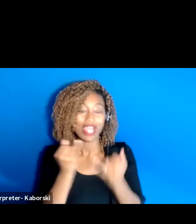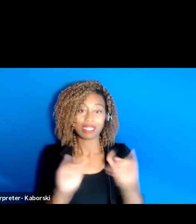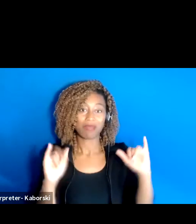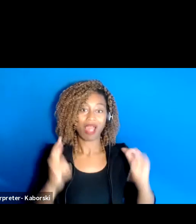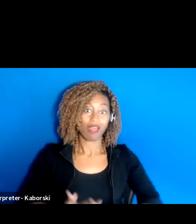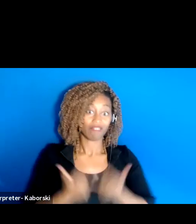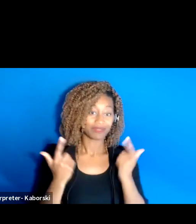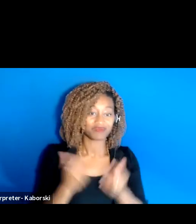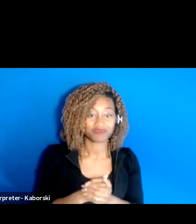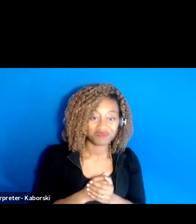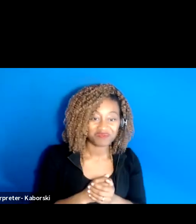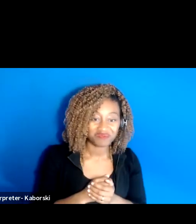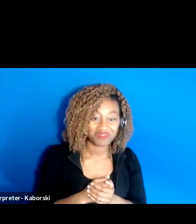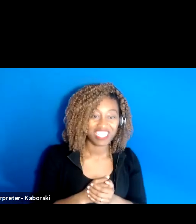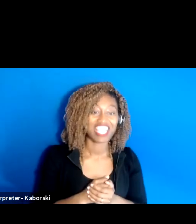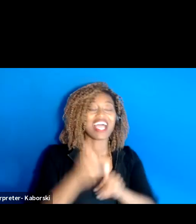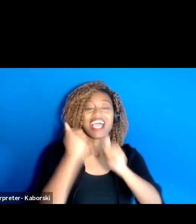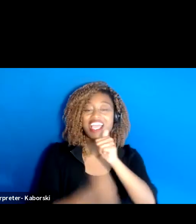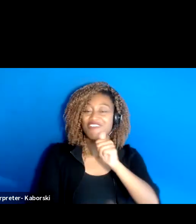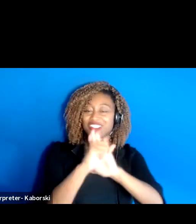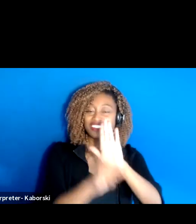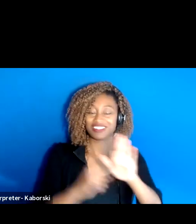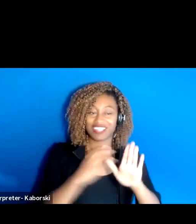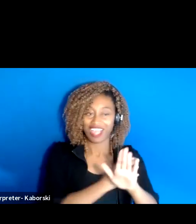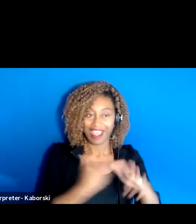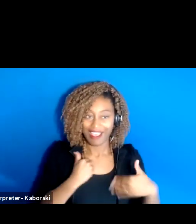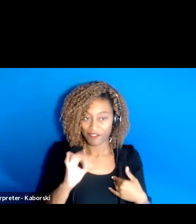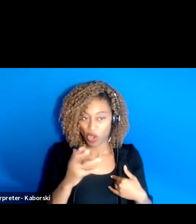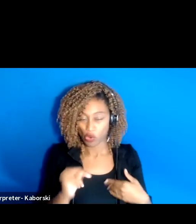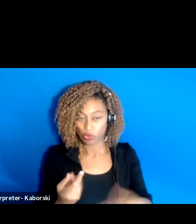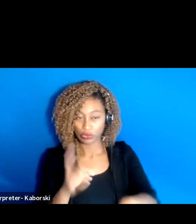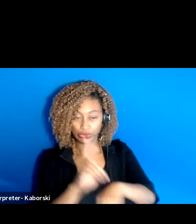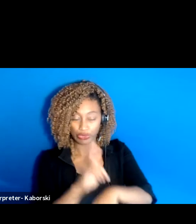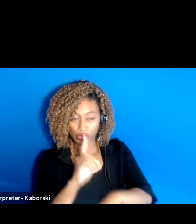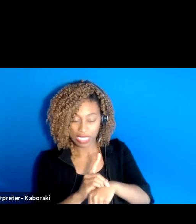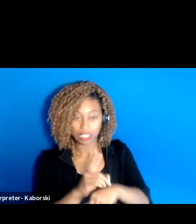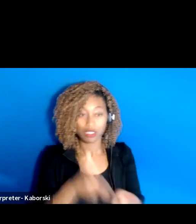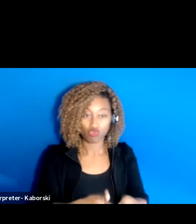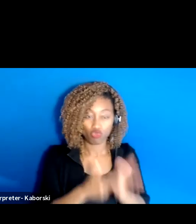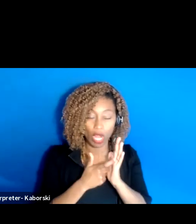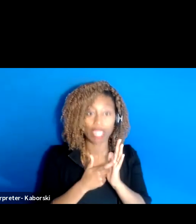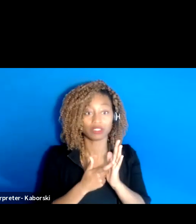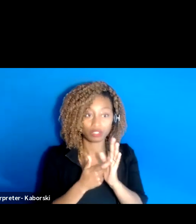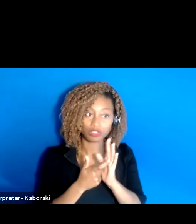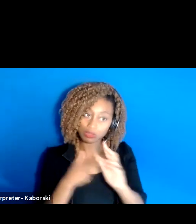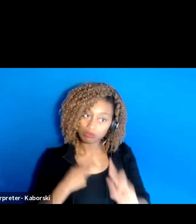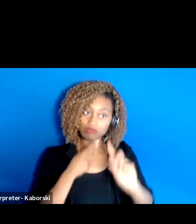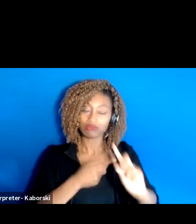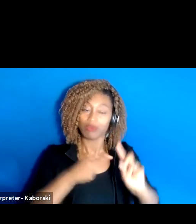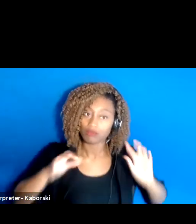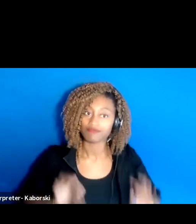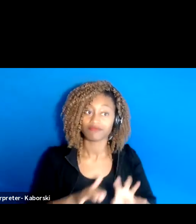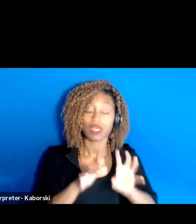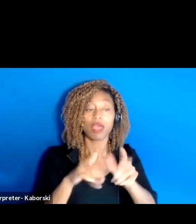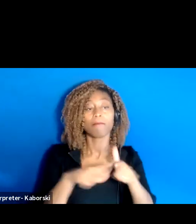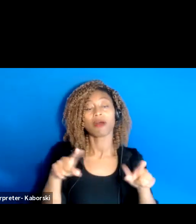So like I said, every state council has different duties that they are required to be pursuing, but the authorities